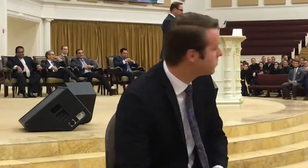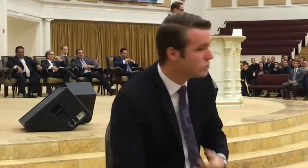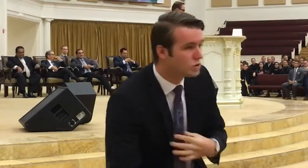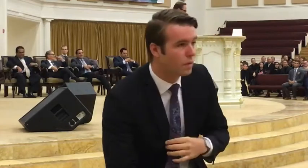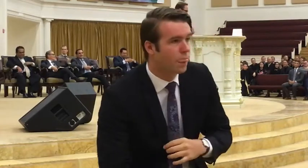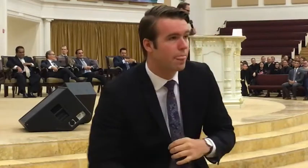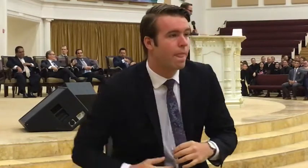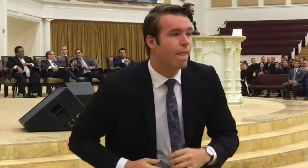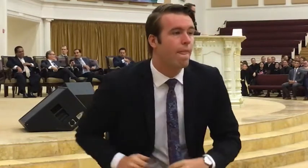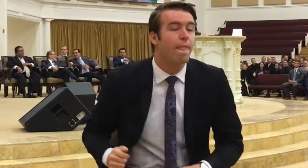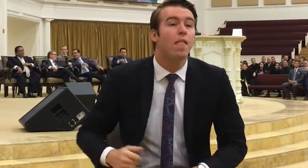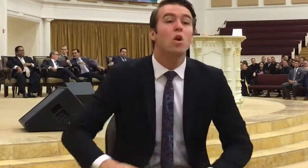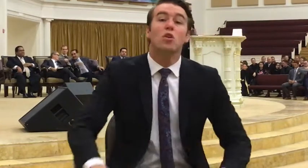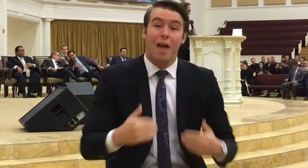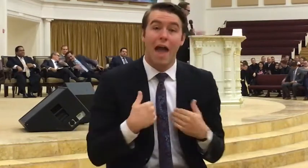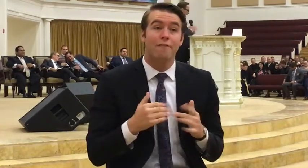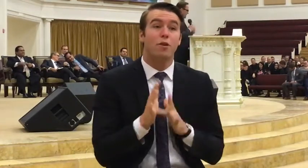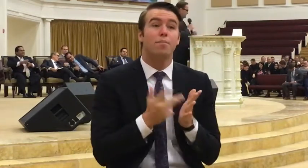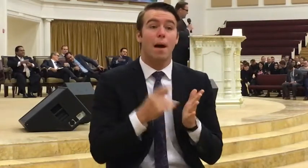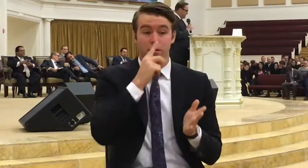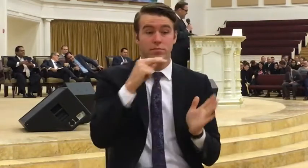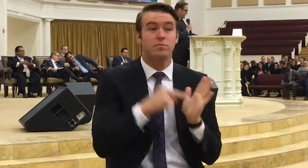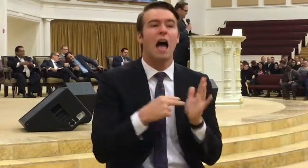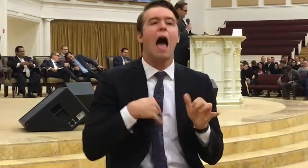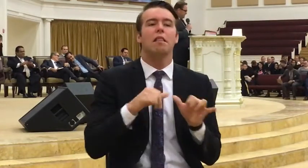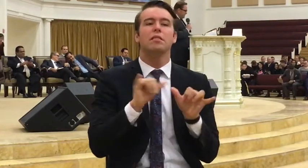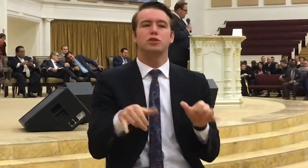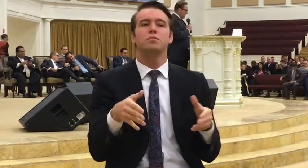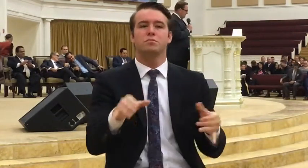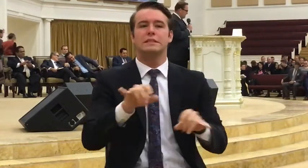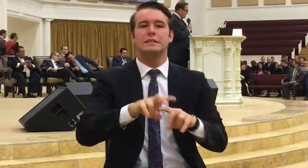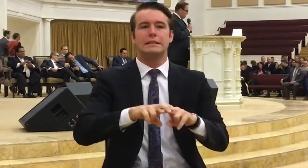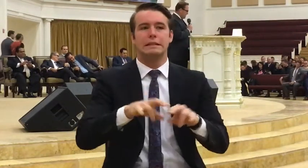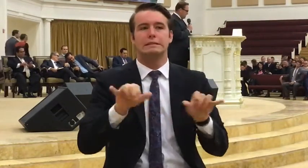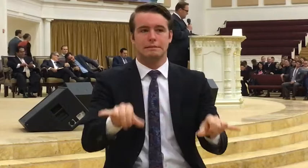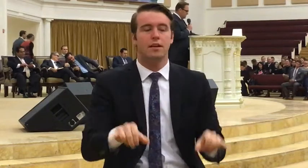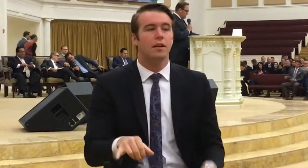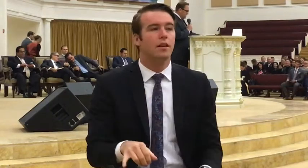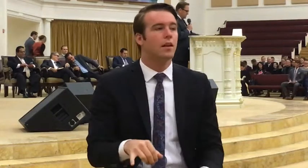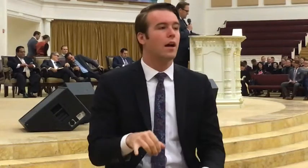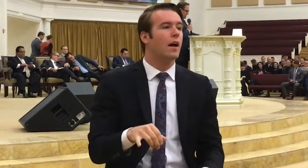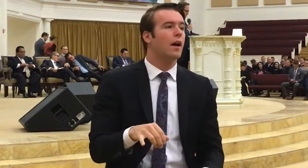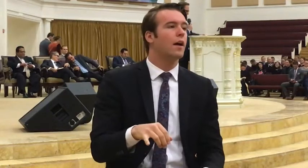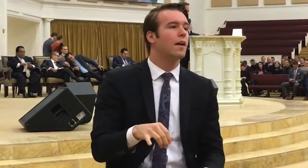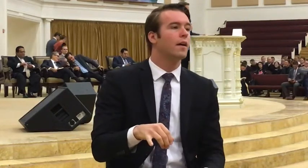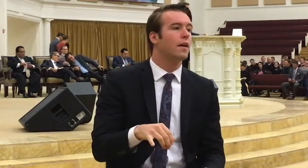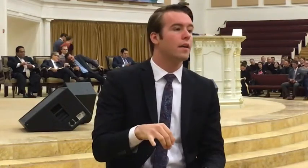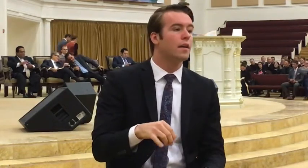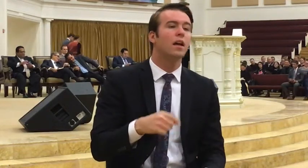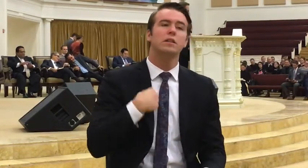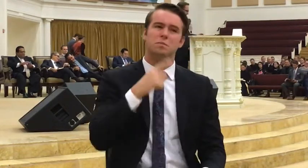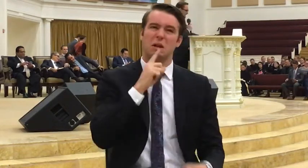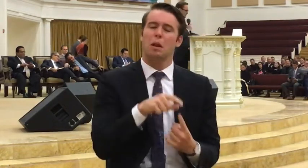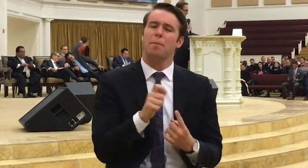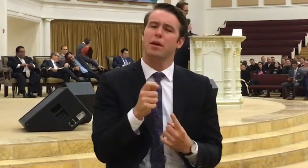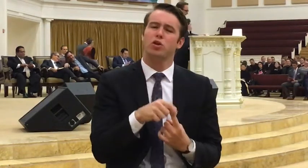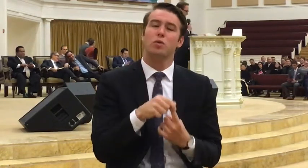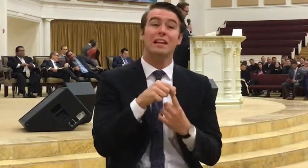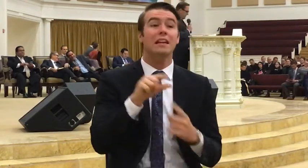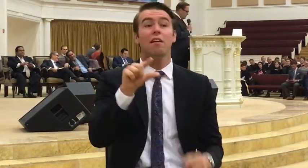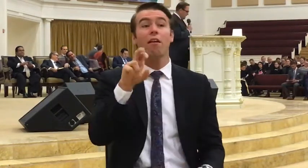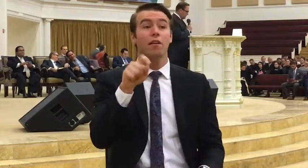Amen. Well, if you have your Bible, let's go. I'll let you be seated. This has been somewhat of a unique service. Guests,